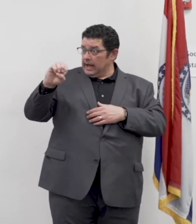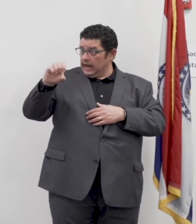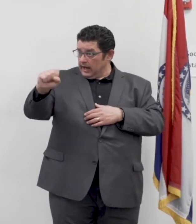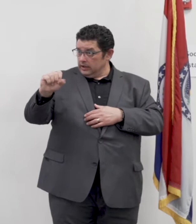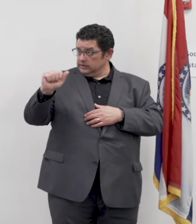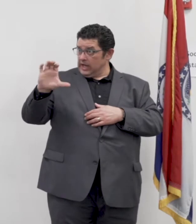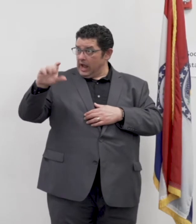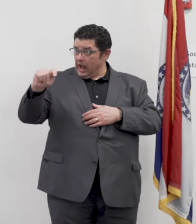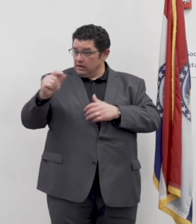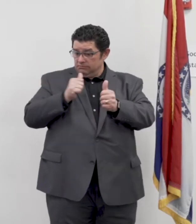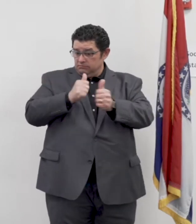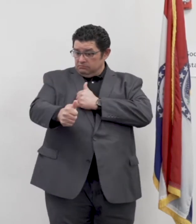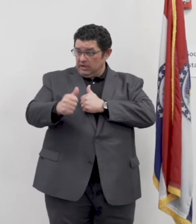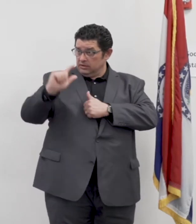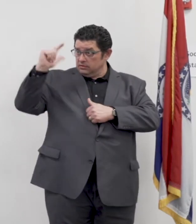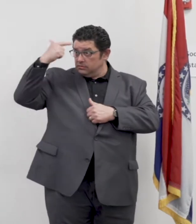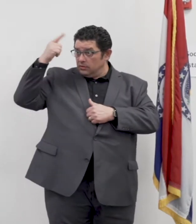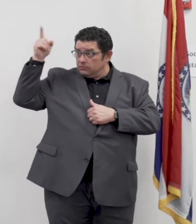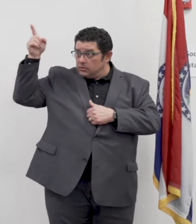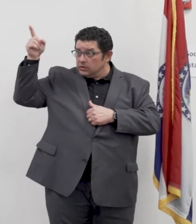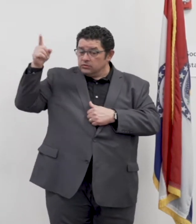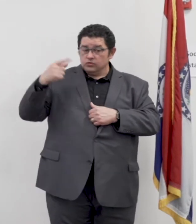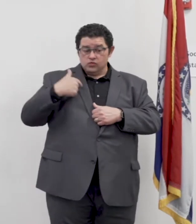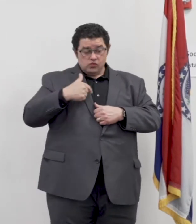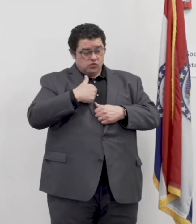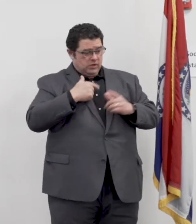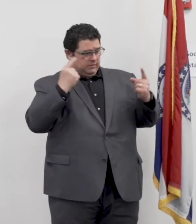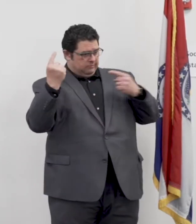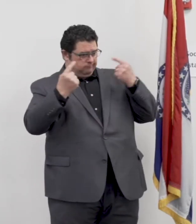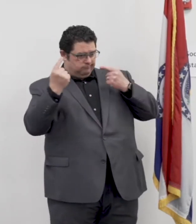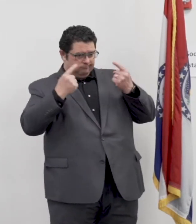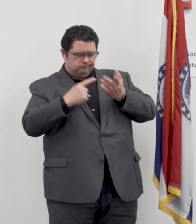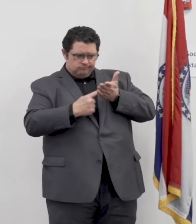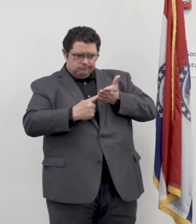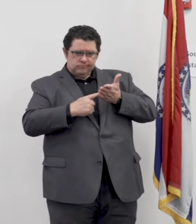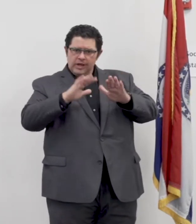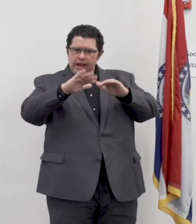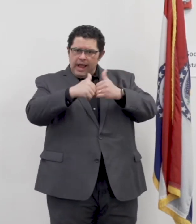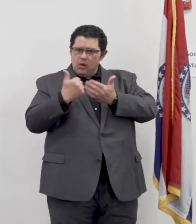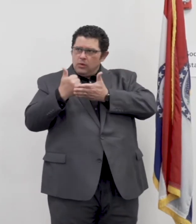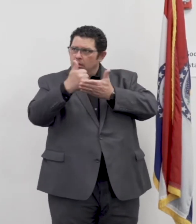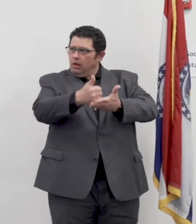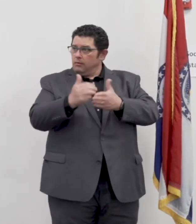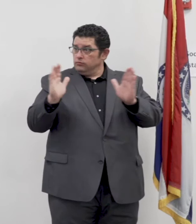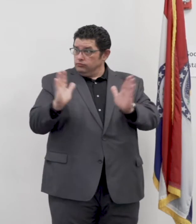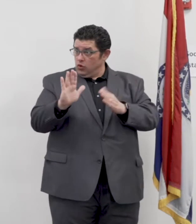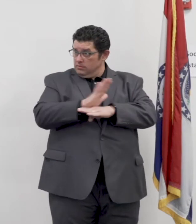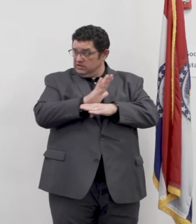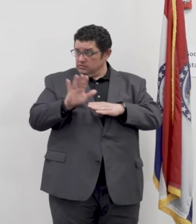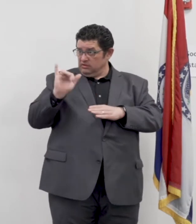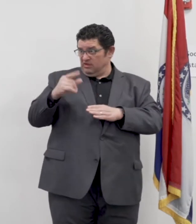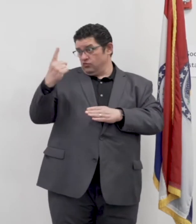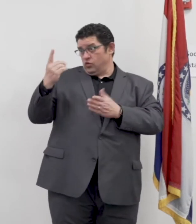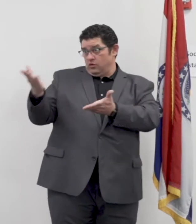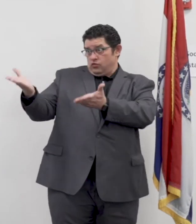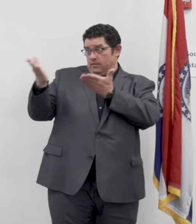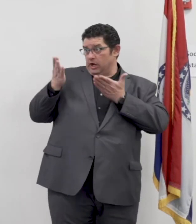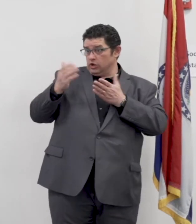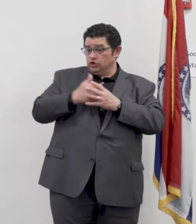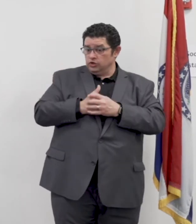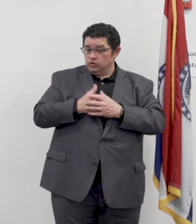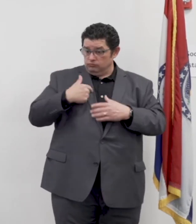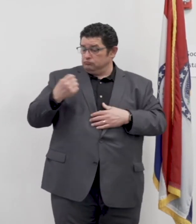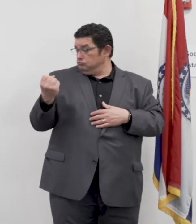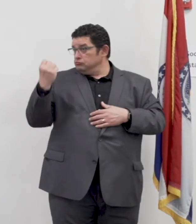staff immediately to look at what sort of relief we could have for small businesses, and this was one of their recommendations. I